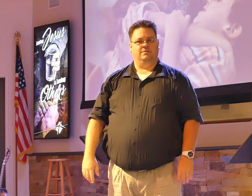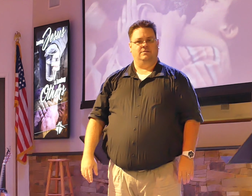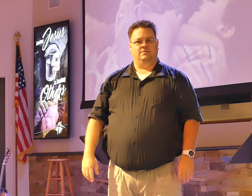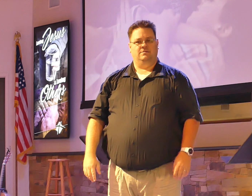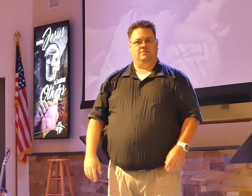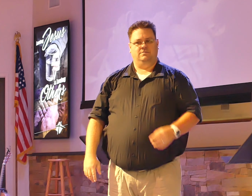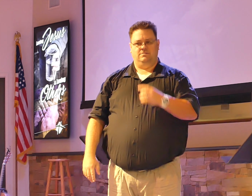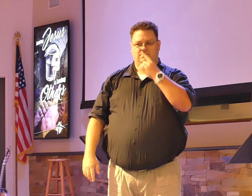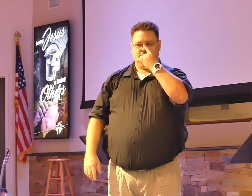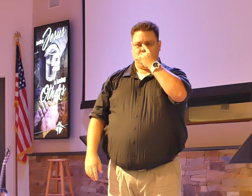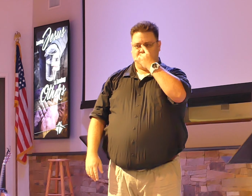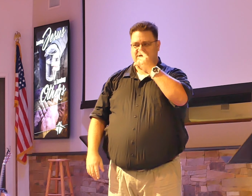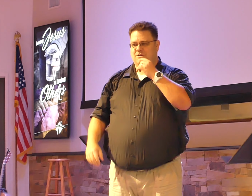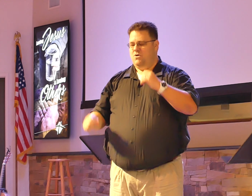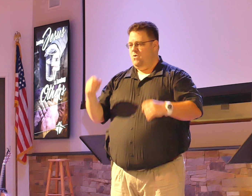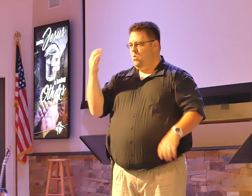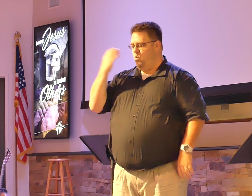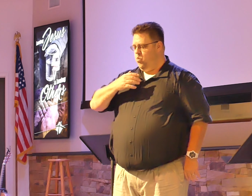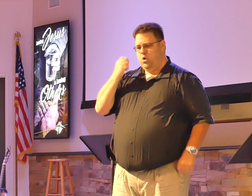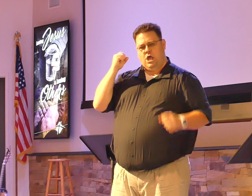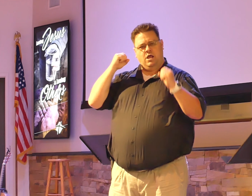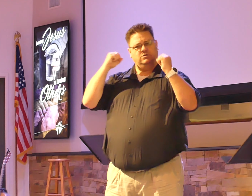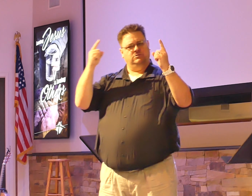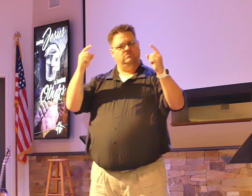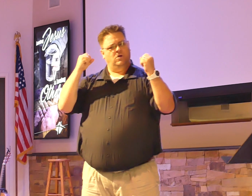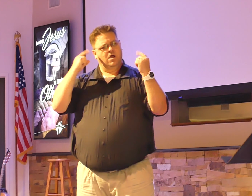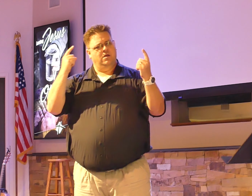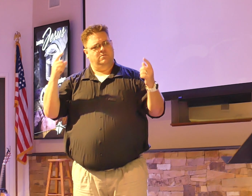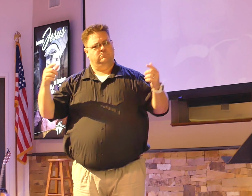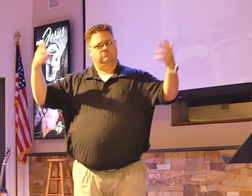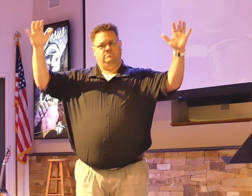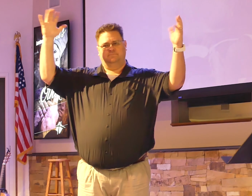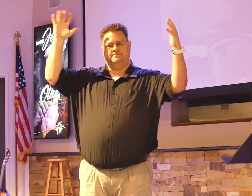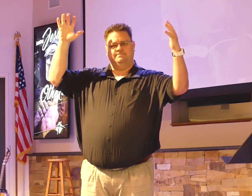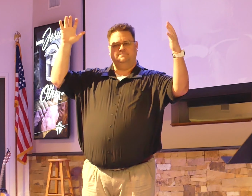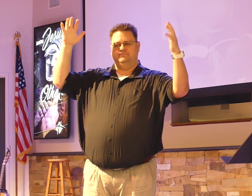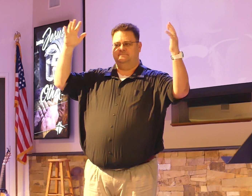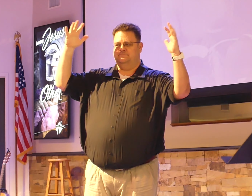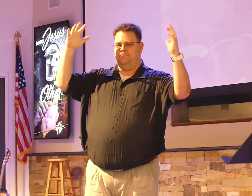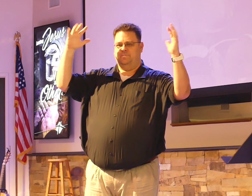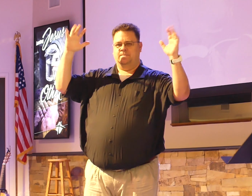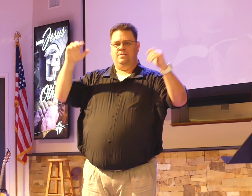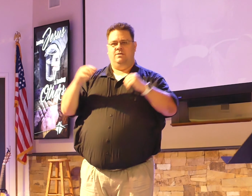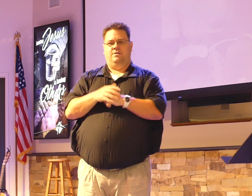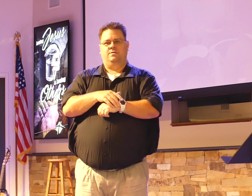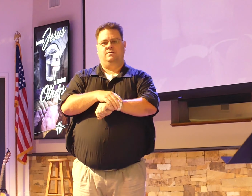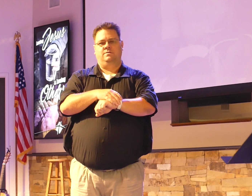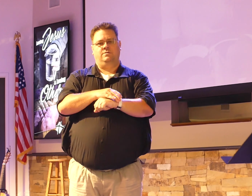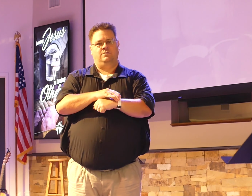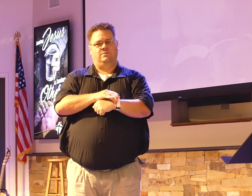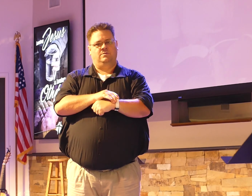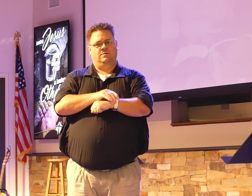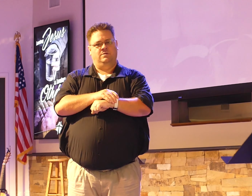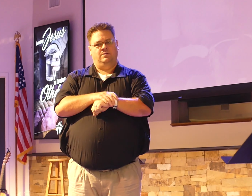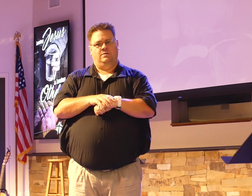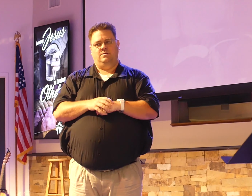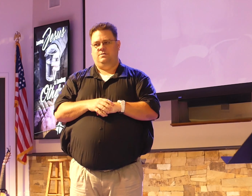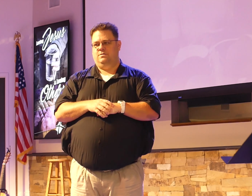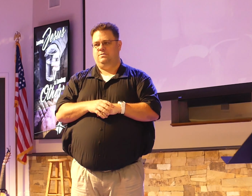Isn't that awesome? Let me give